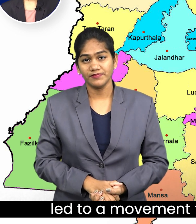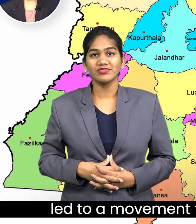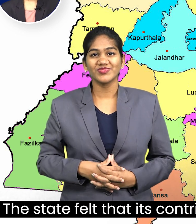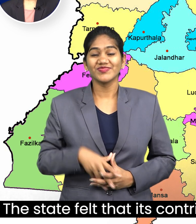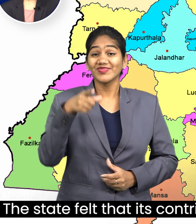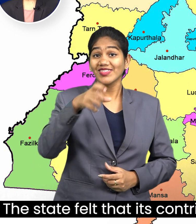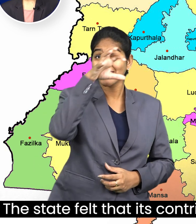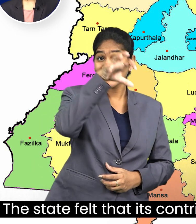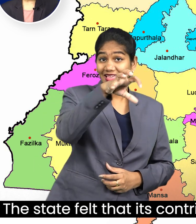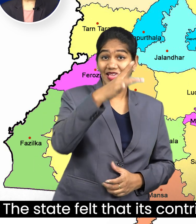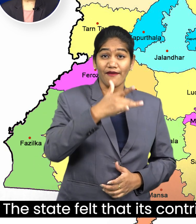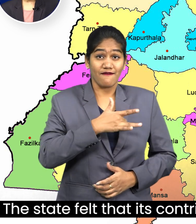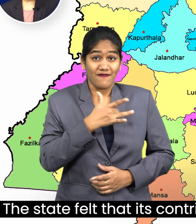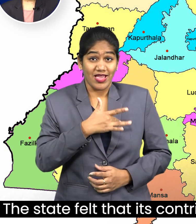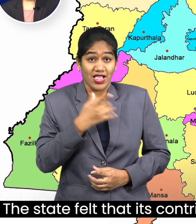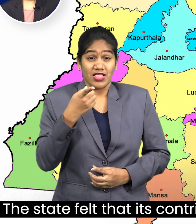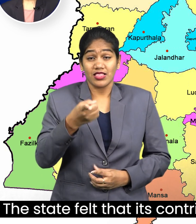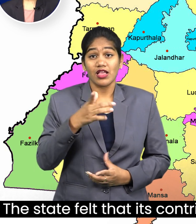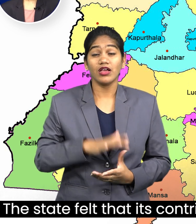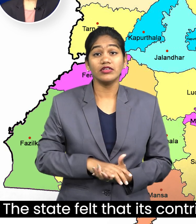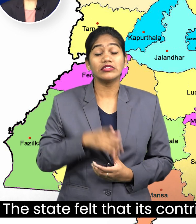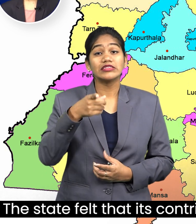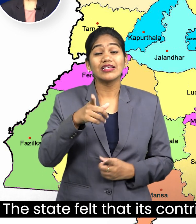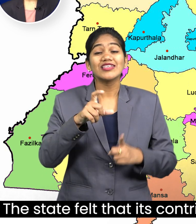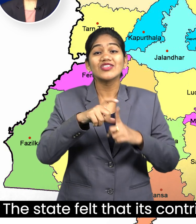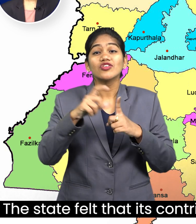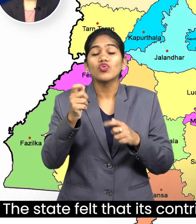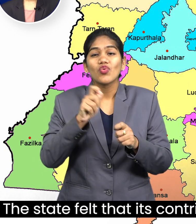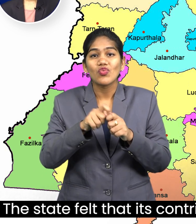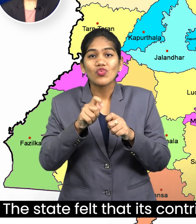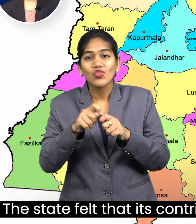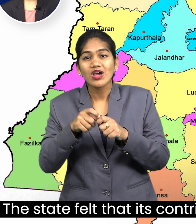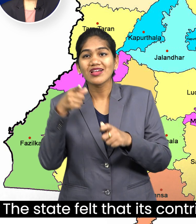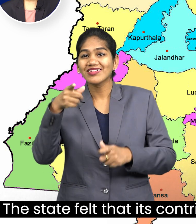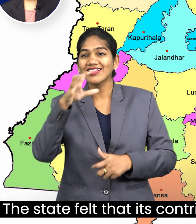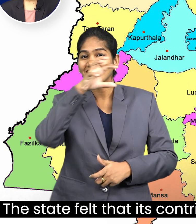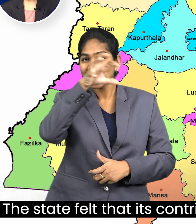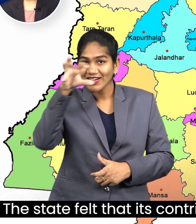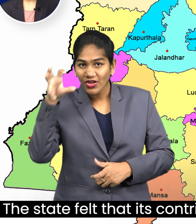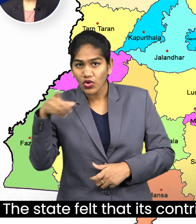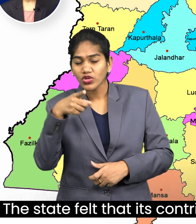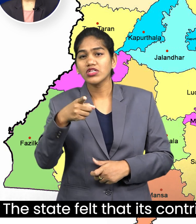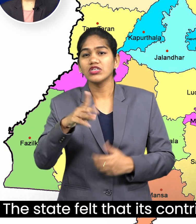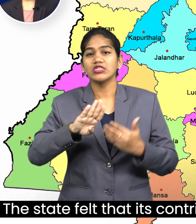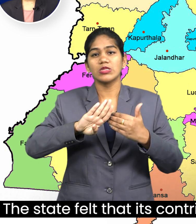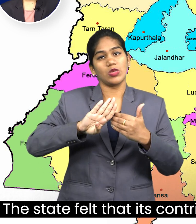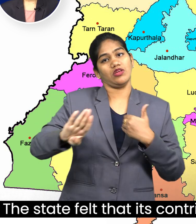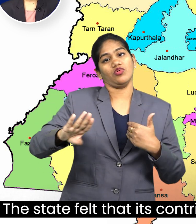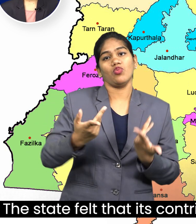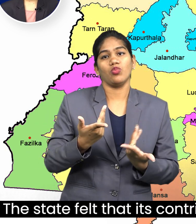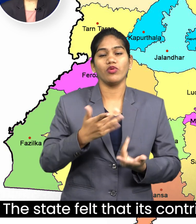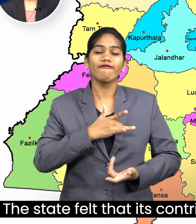The state felt that its contributions to the country were ignored.